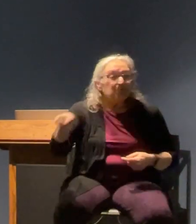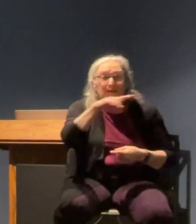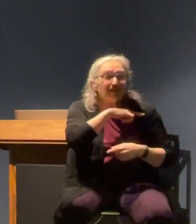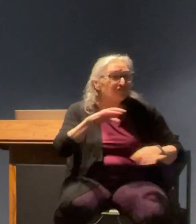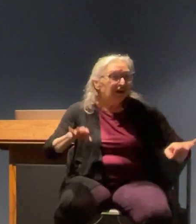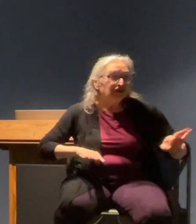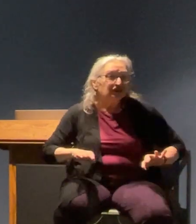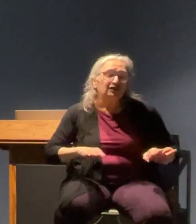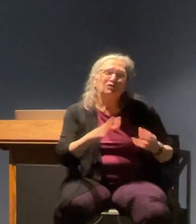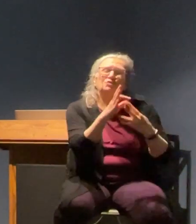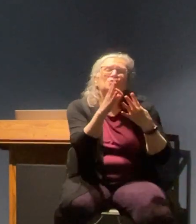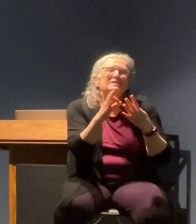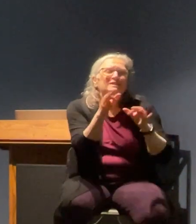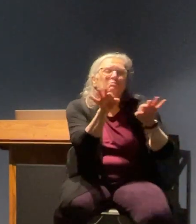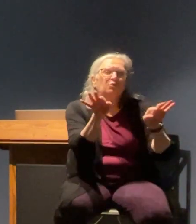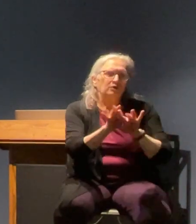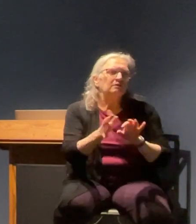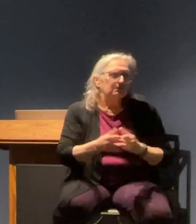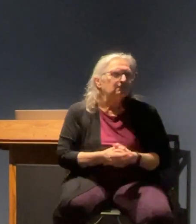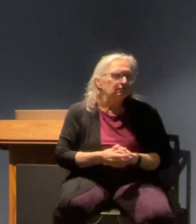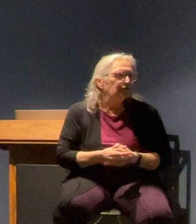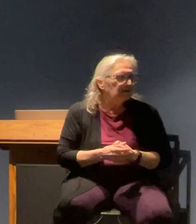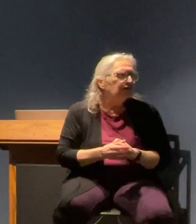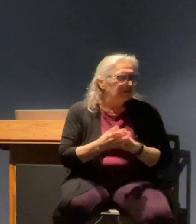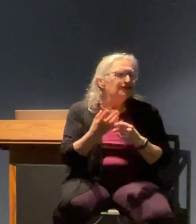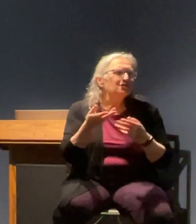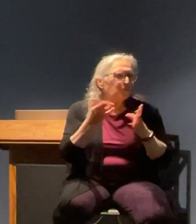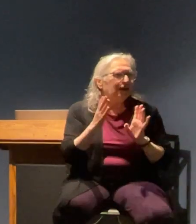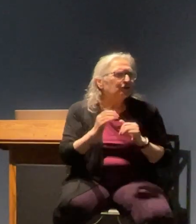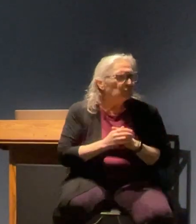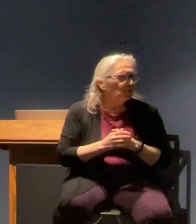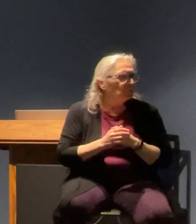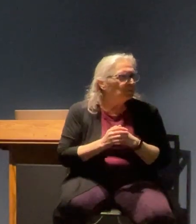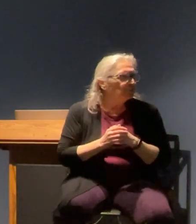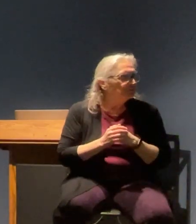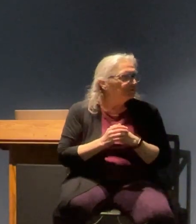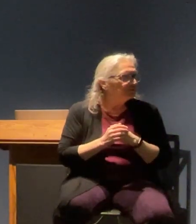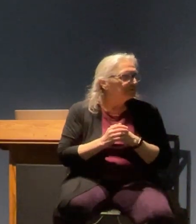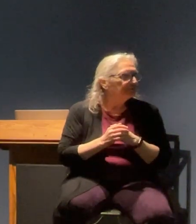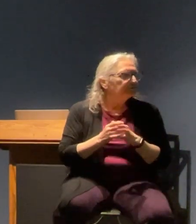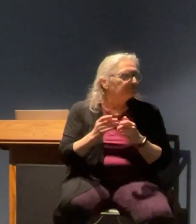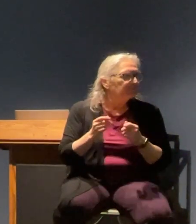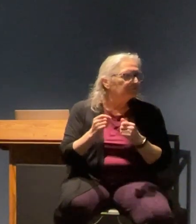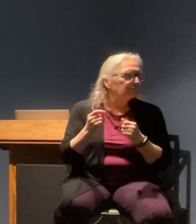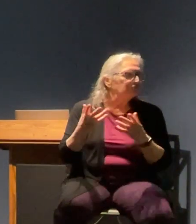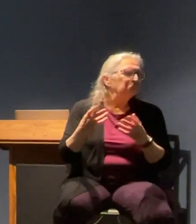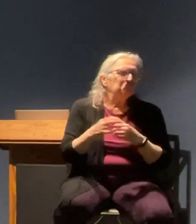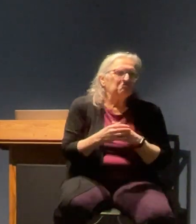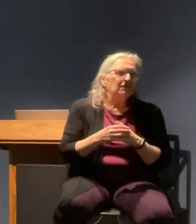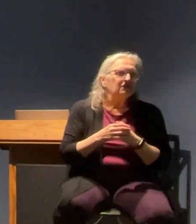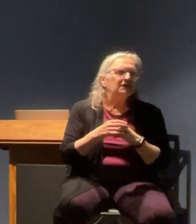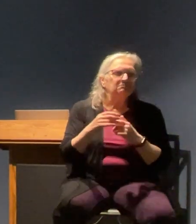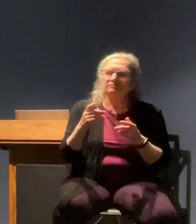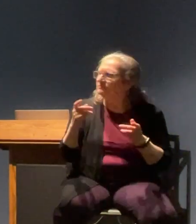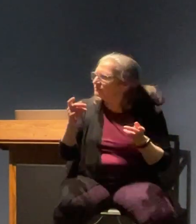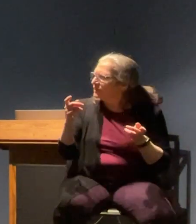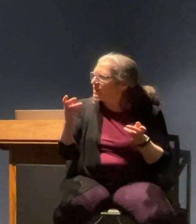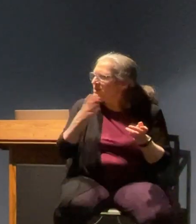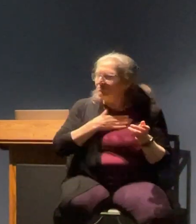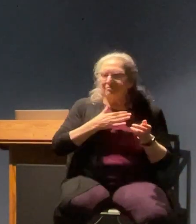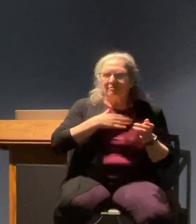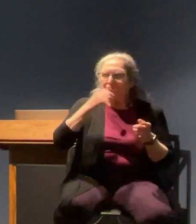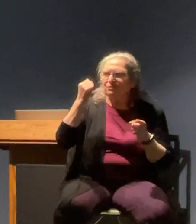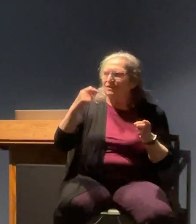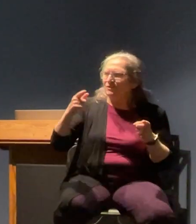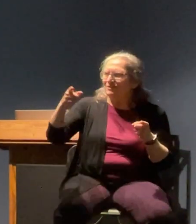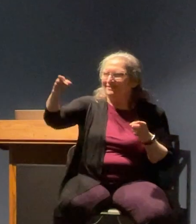fashion because it becomes agency and a way to push against dominant structures. So here, my brother's here actually, you